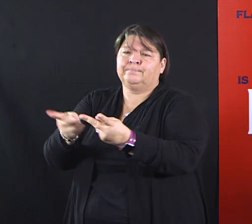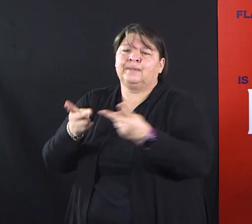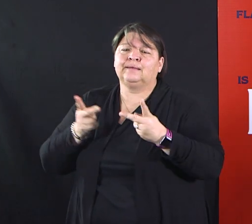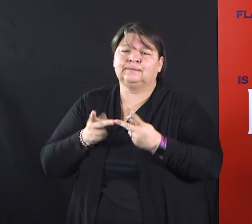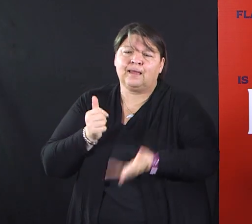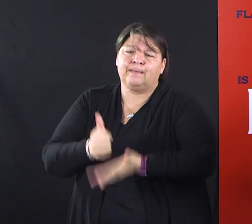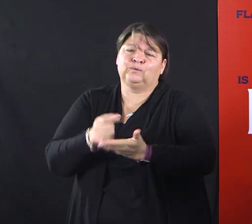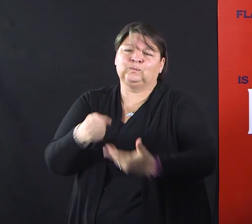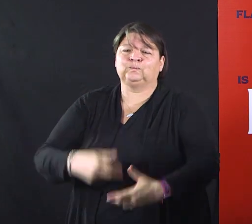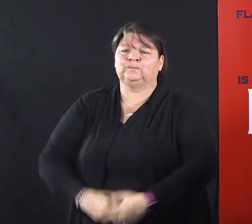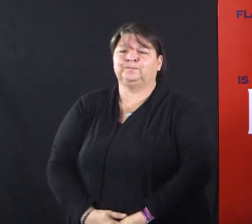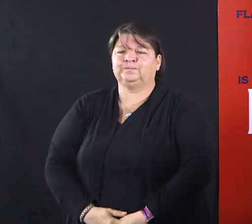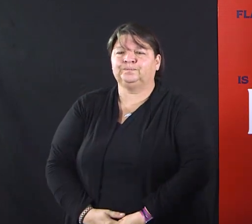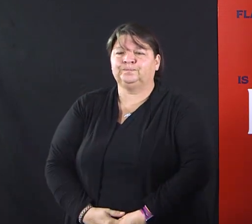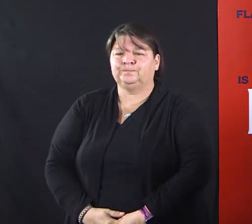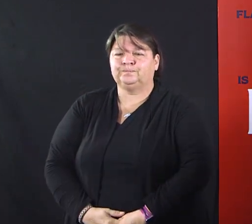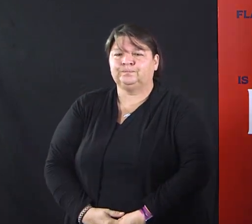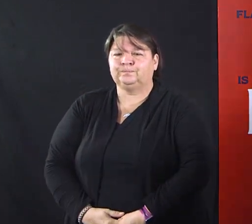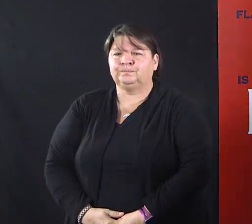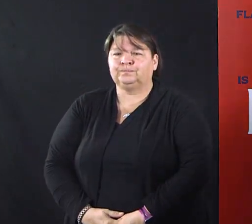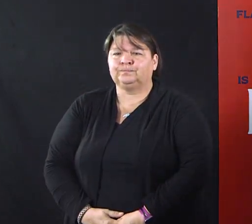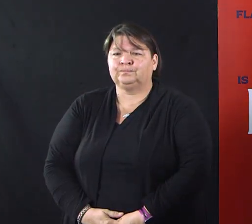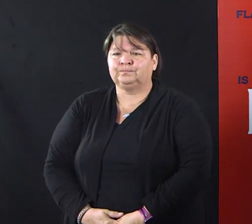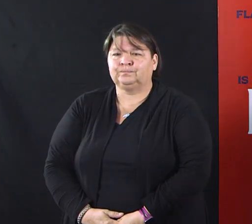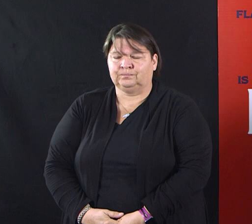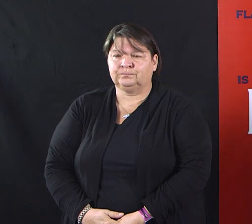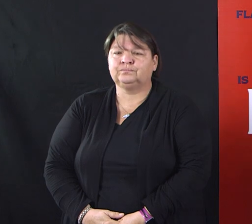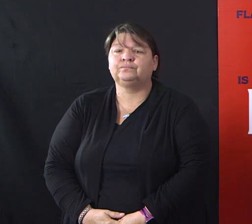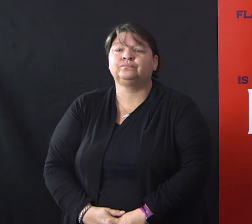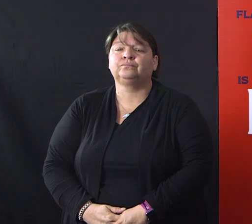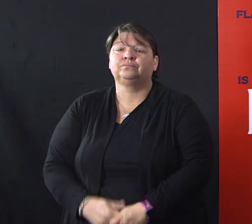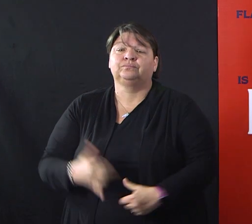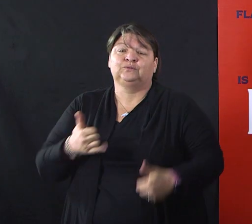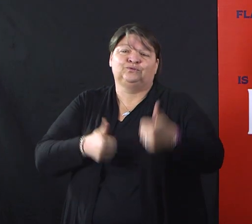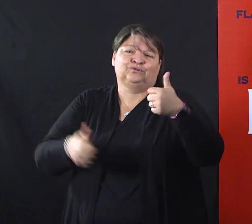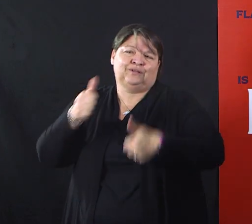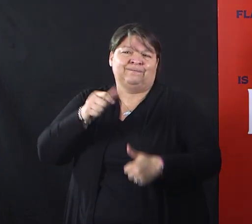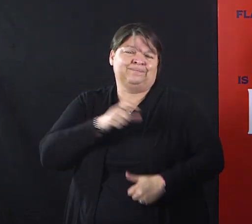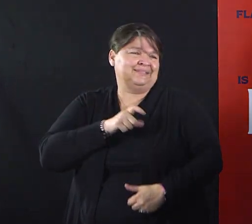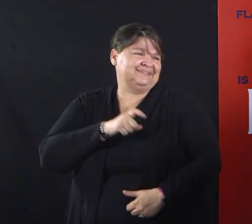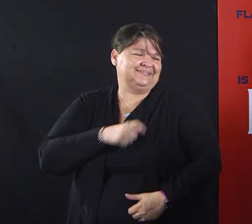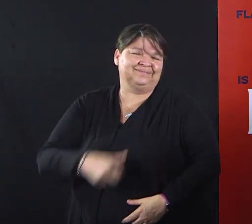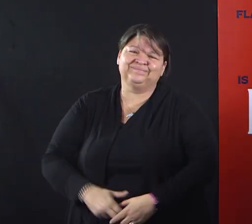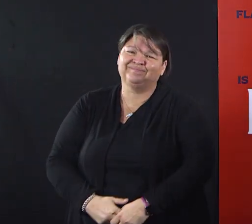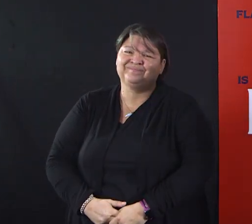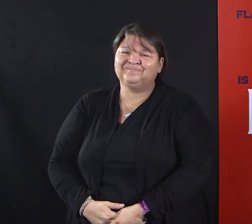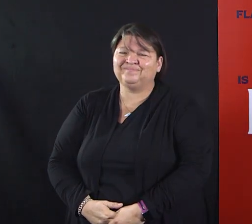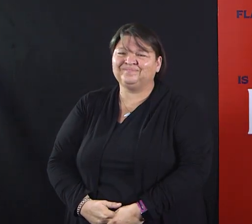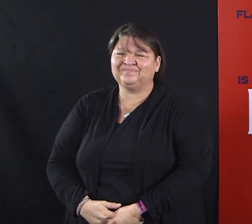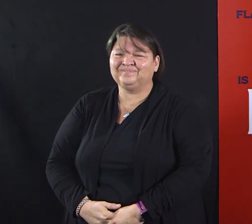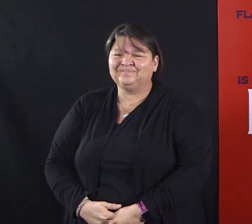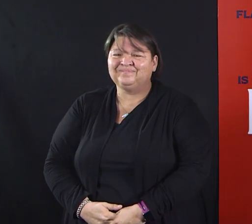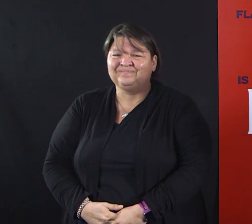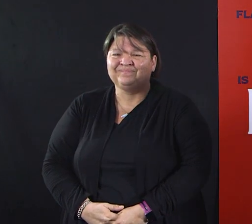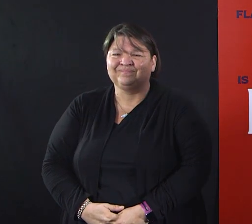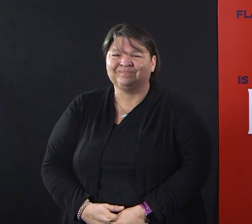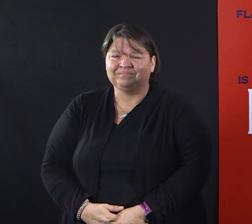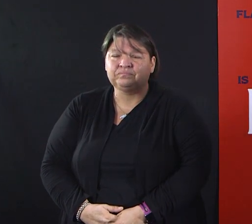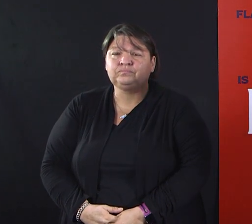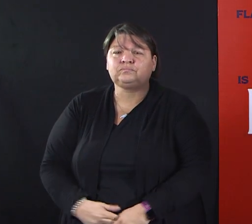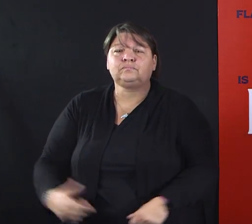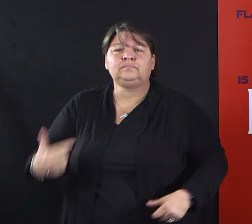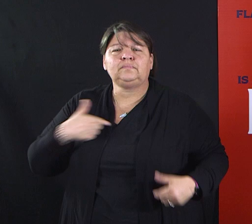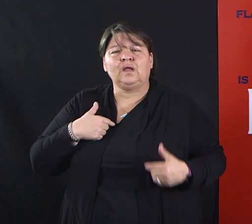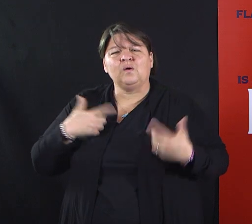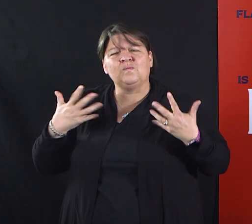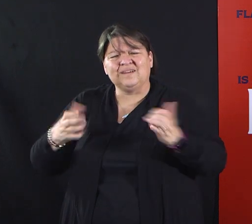Okay, I'll turn it back over to you, Chief. So, Robert, thank you. As we end today, I'd like to encourage everybody to take